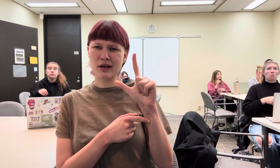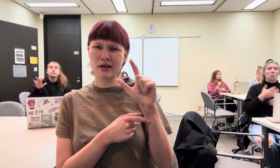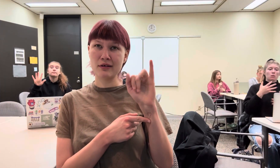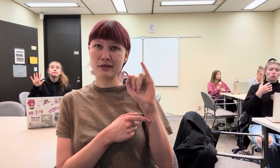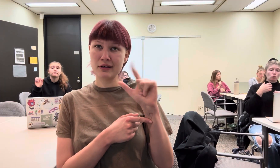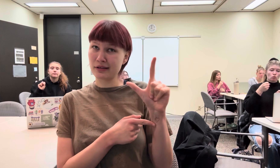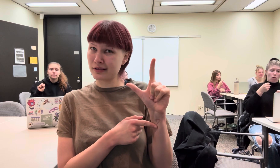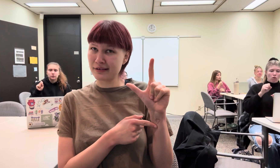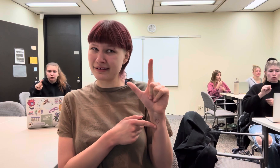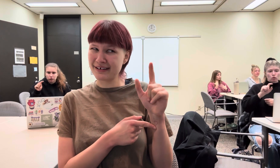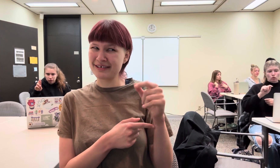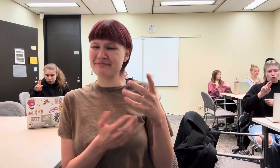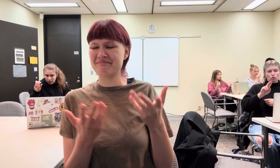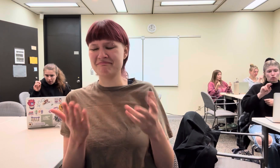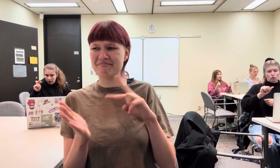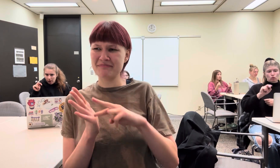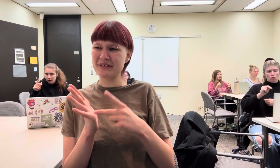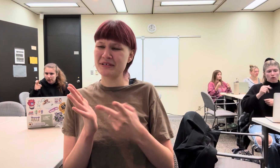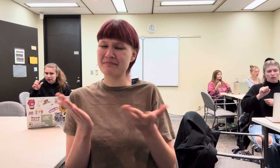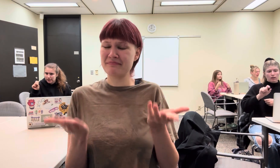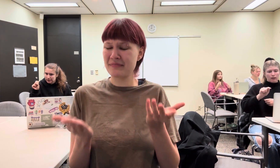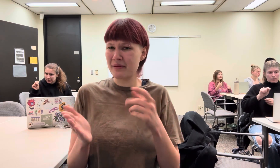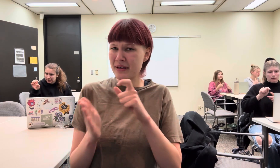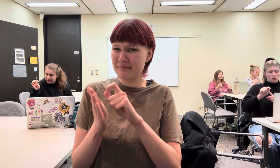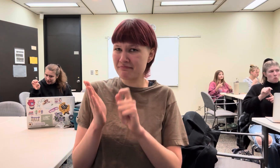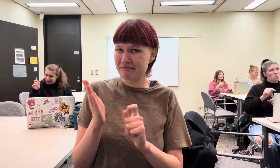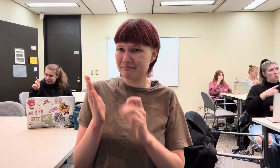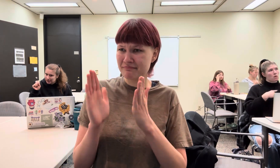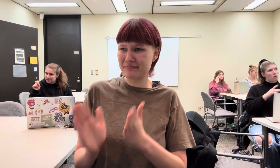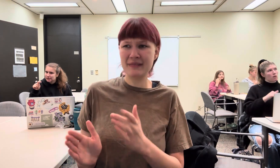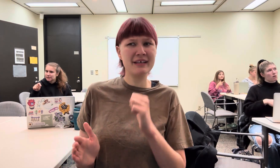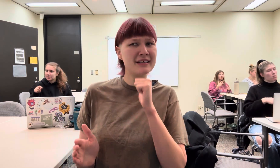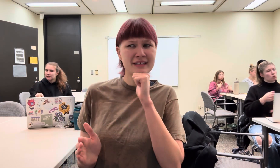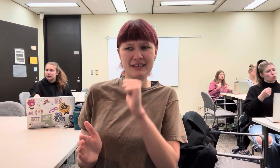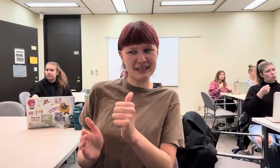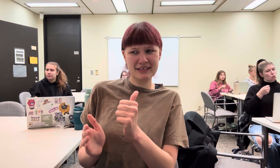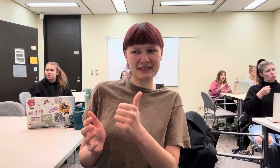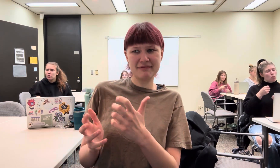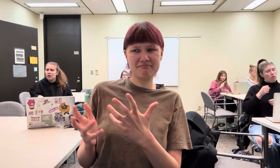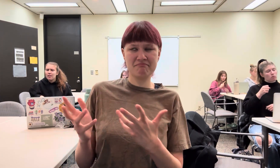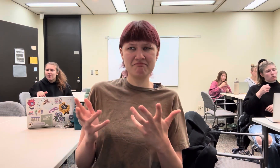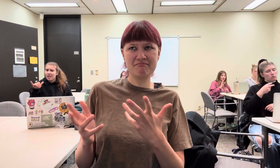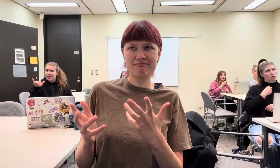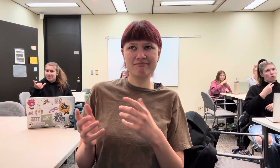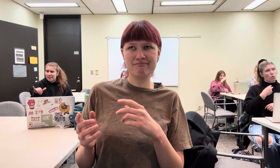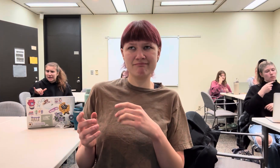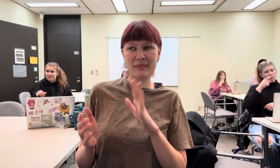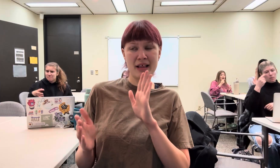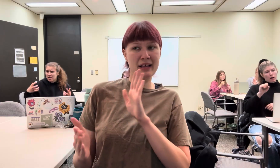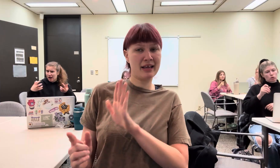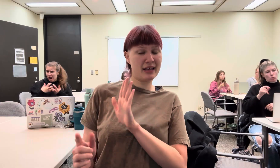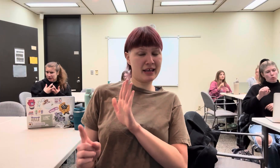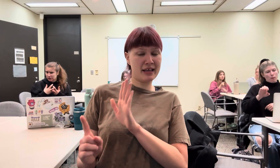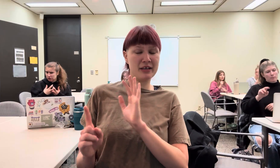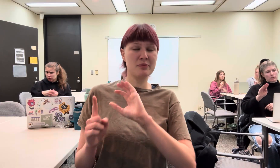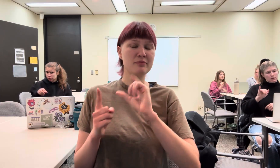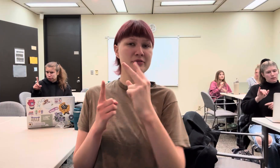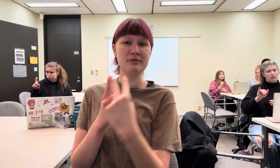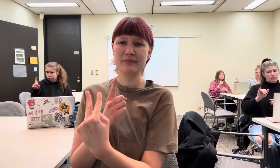that. What's the strongest voice of Black supremacy? Would that fit right now? During that point in time, was Malcolm one of the strongest voices